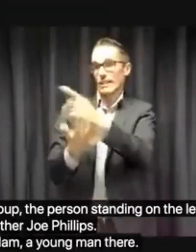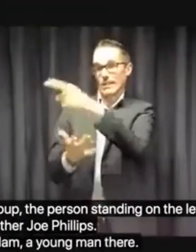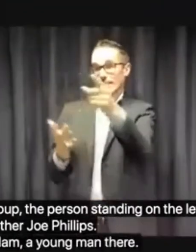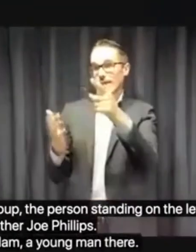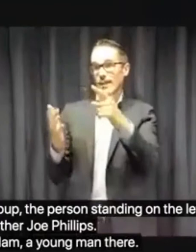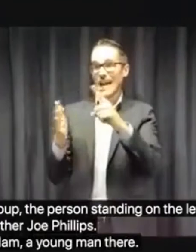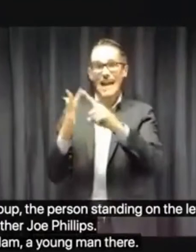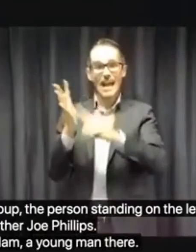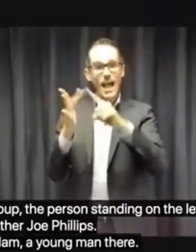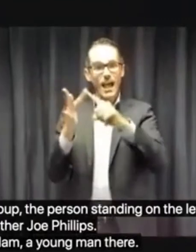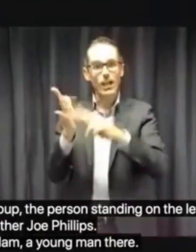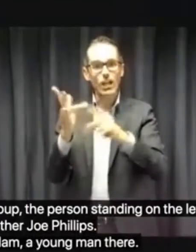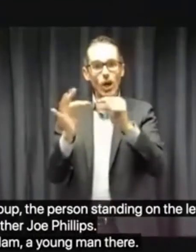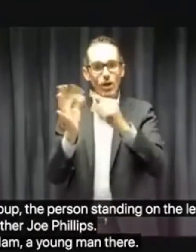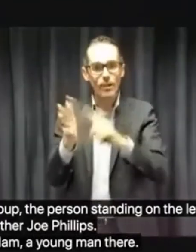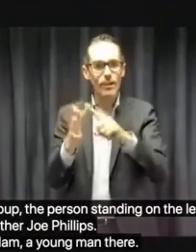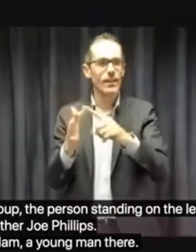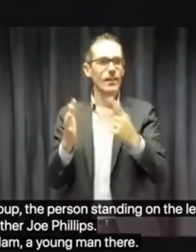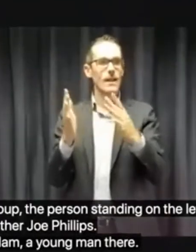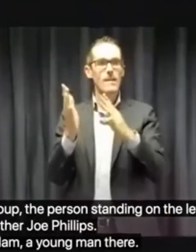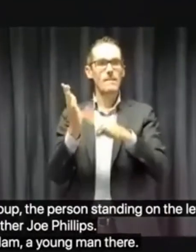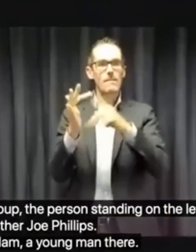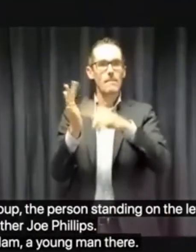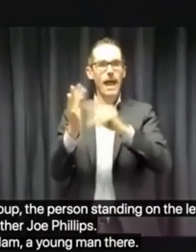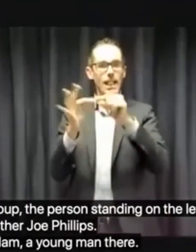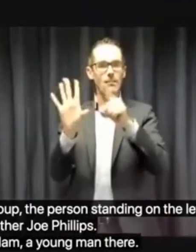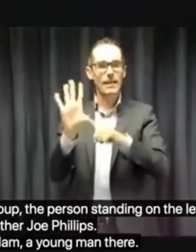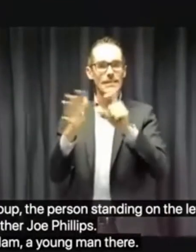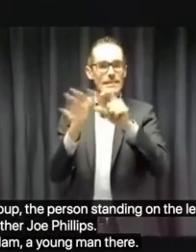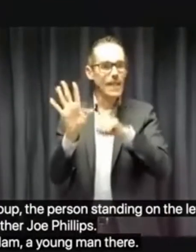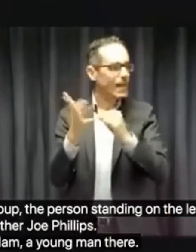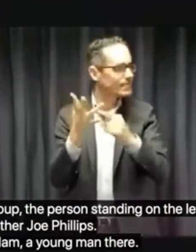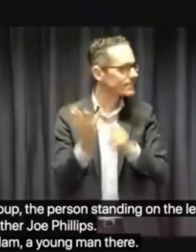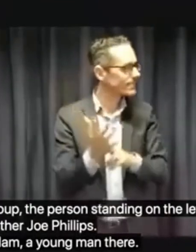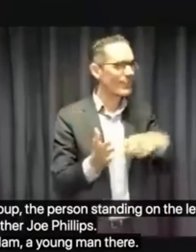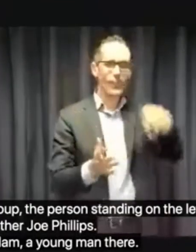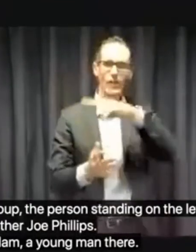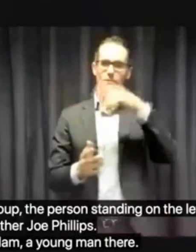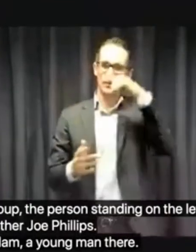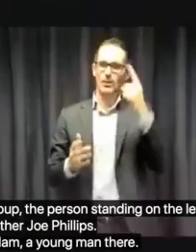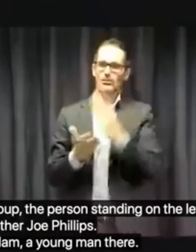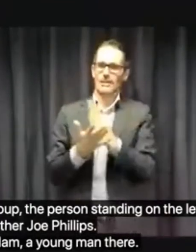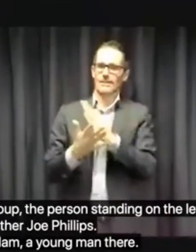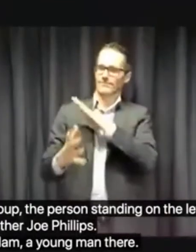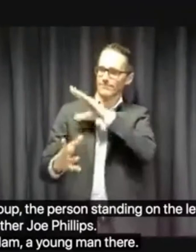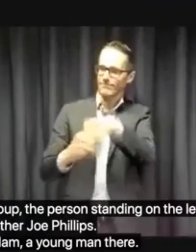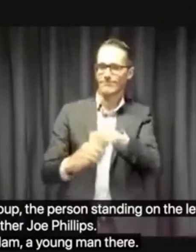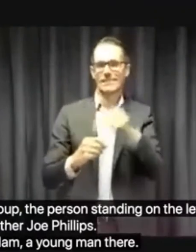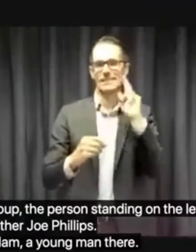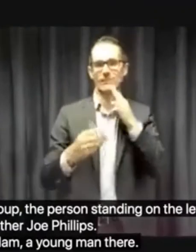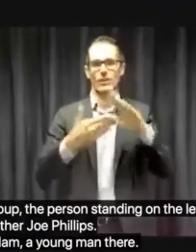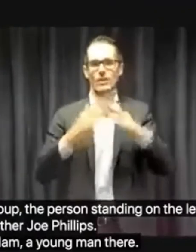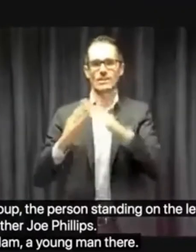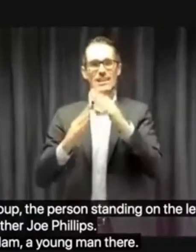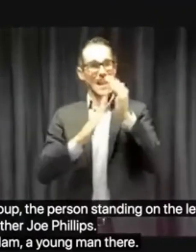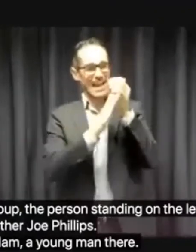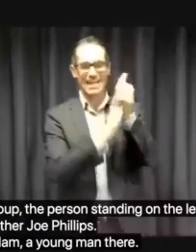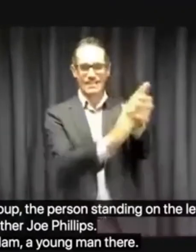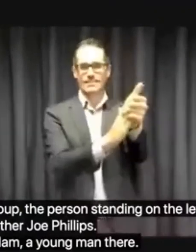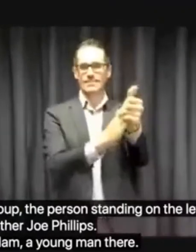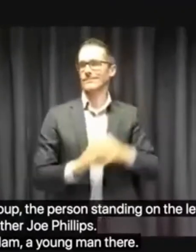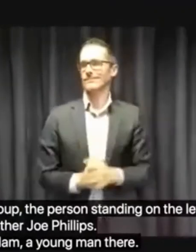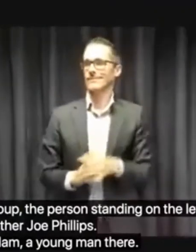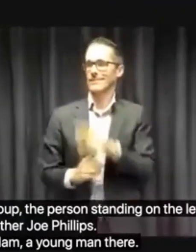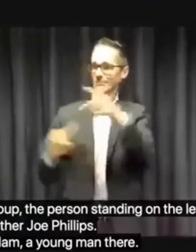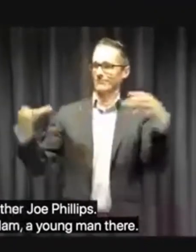Beryl. And Eli Nobodal, Melvin Dyson, those individuals who are driven by the